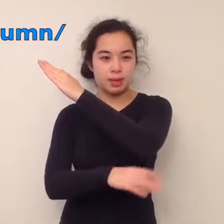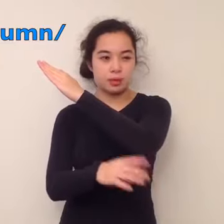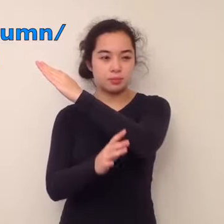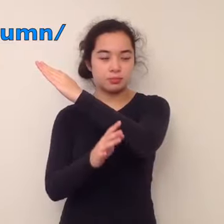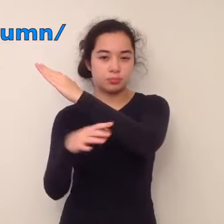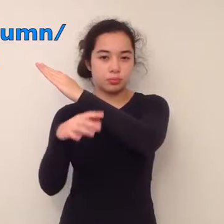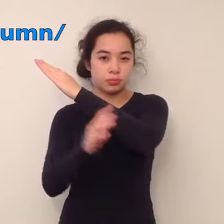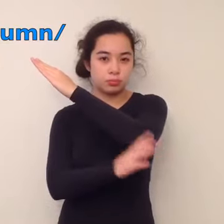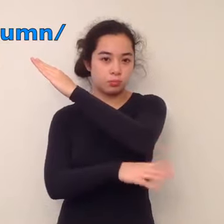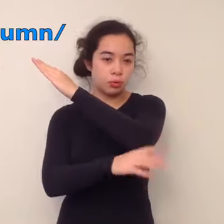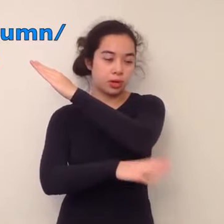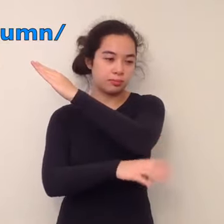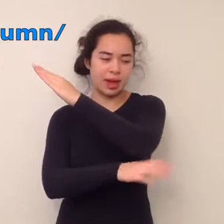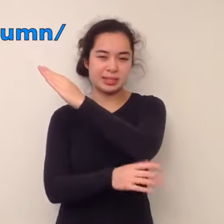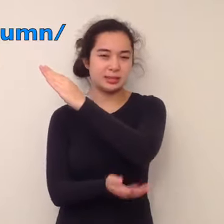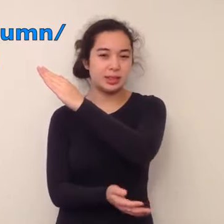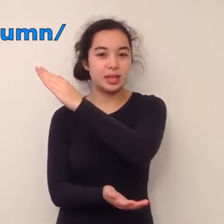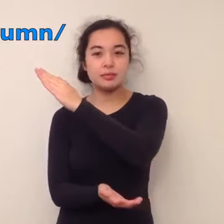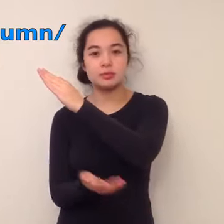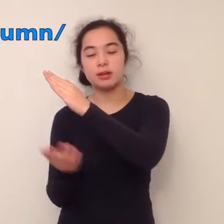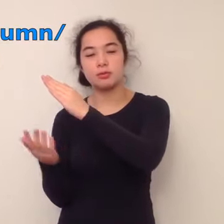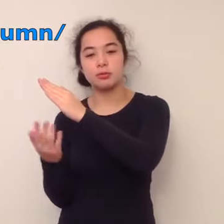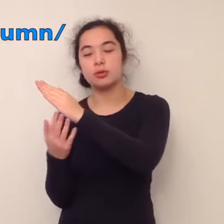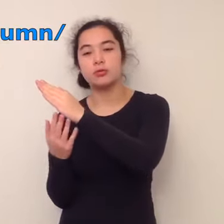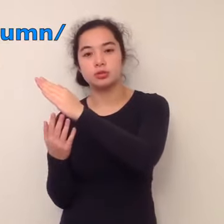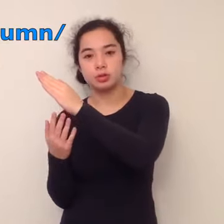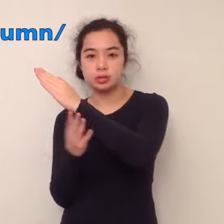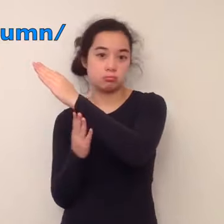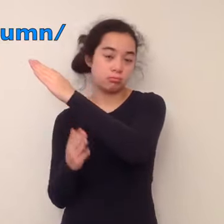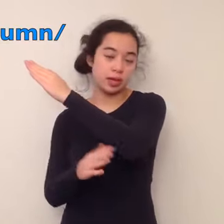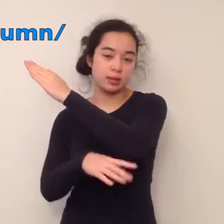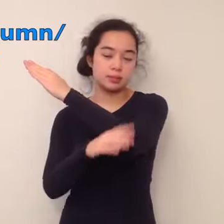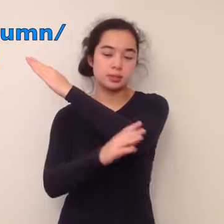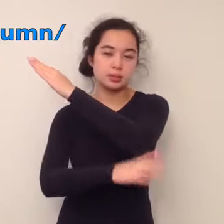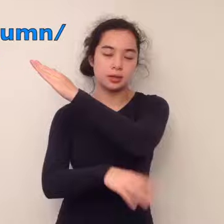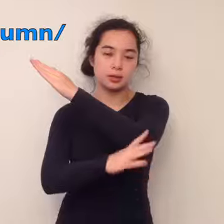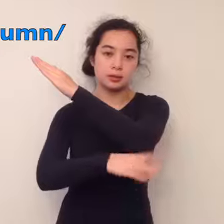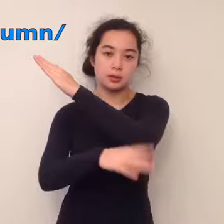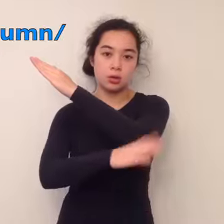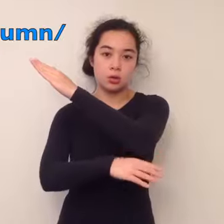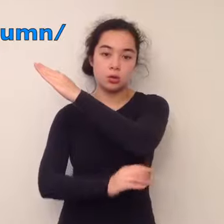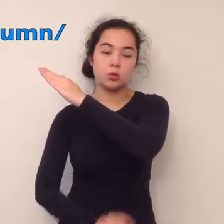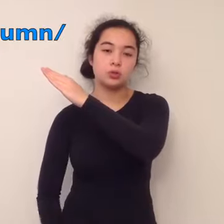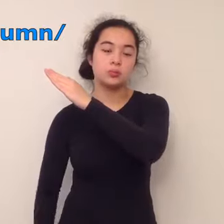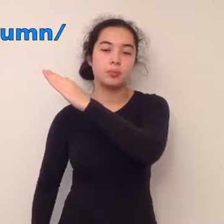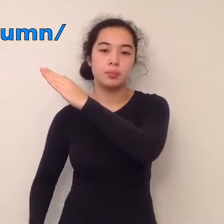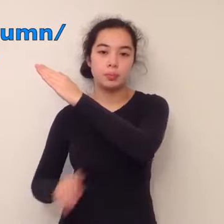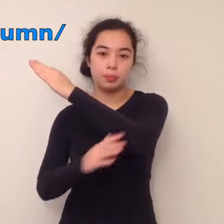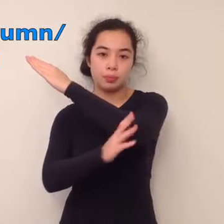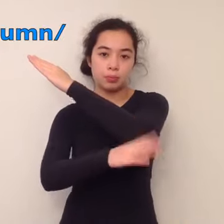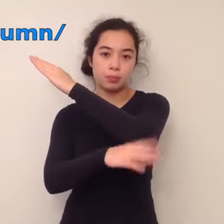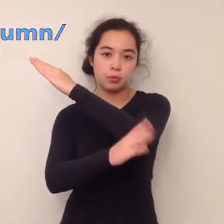maybe patting leaves that have fallen off the tree, perhaps. So, autumn.